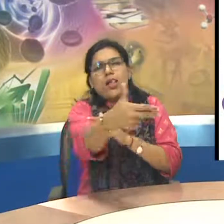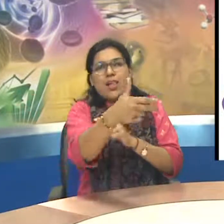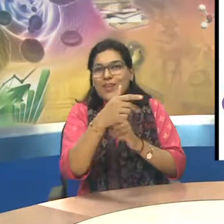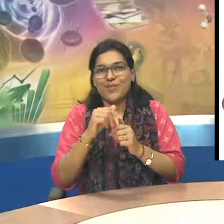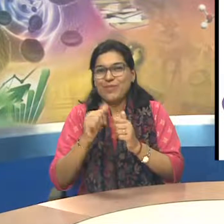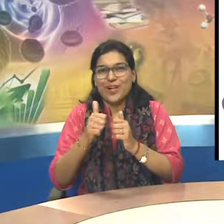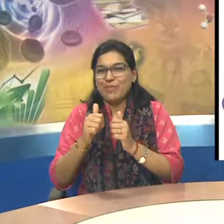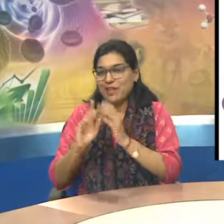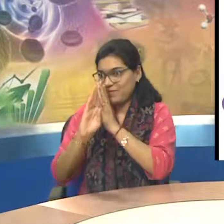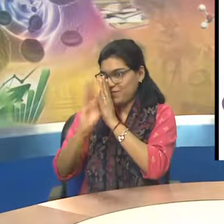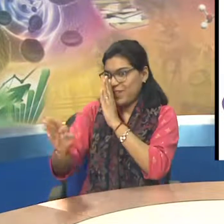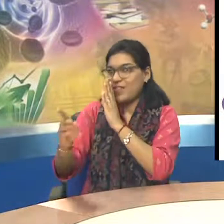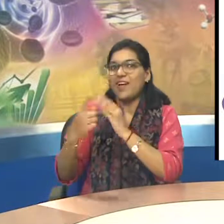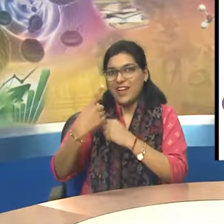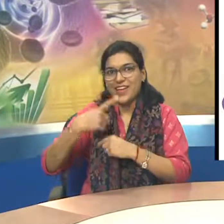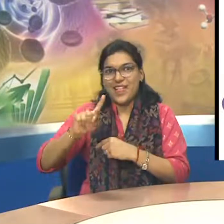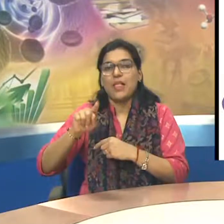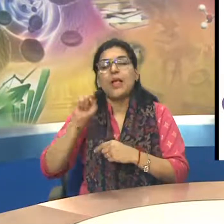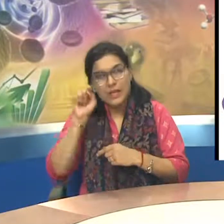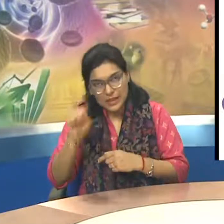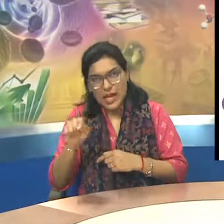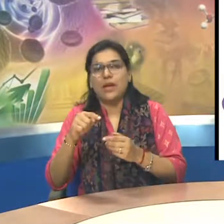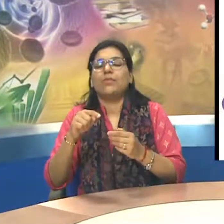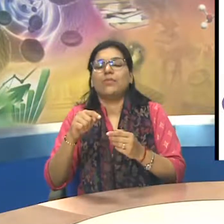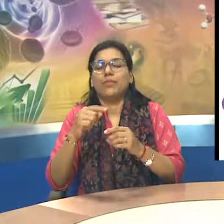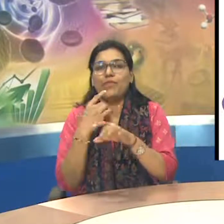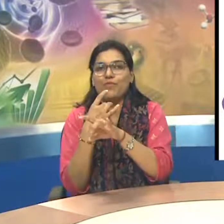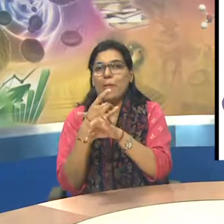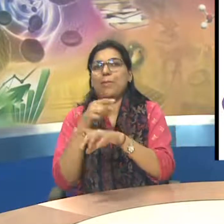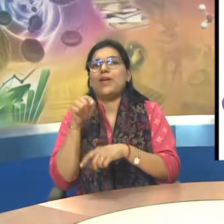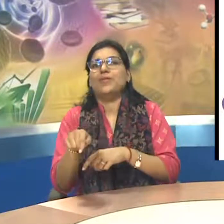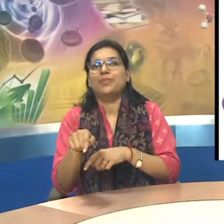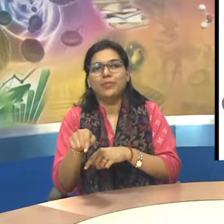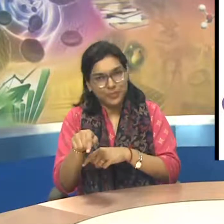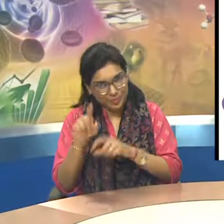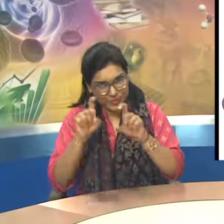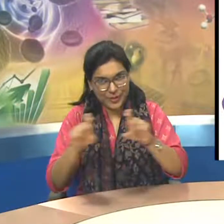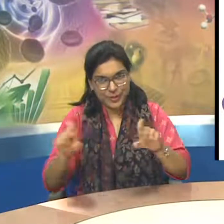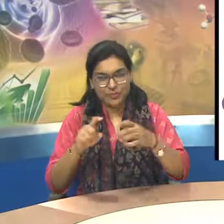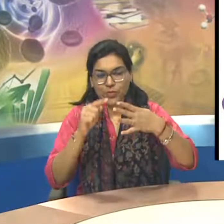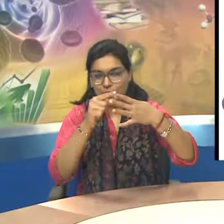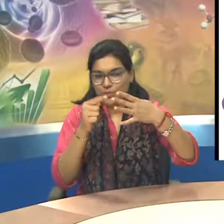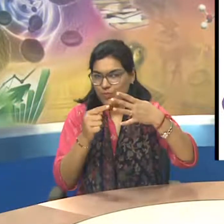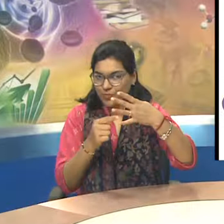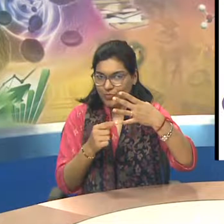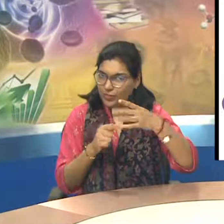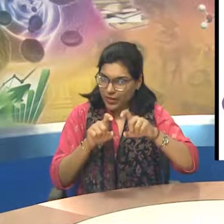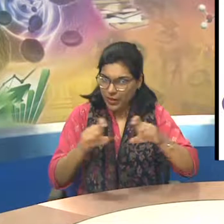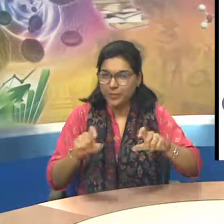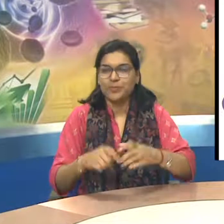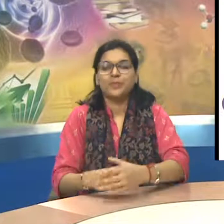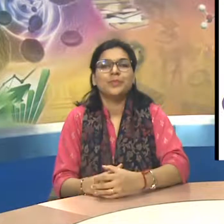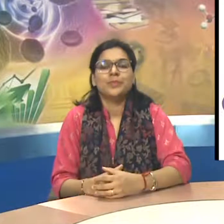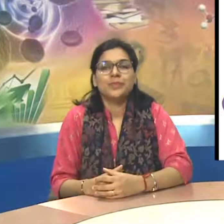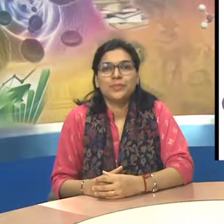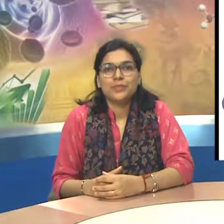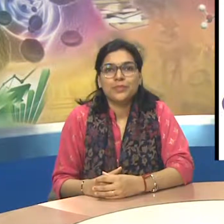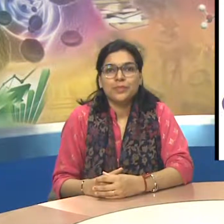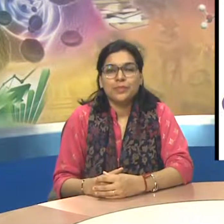is directed towards the sender. These are the